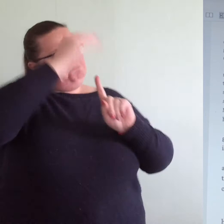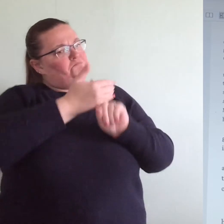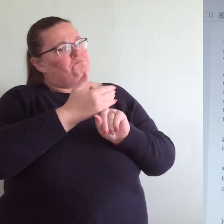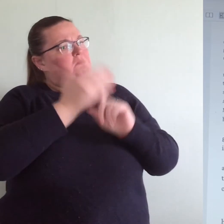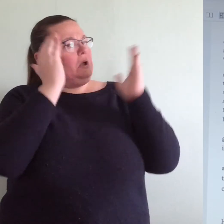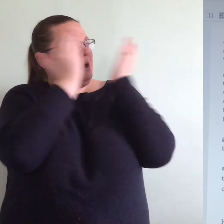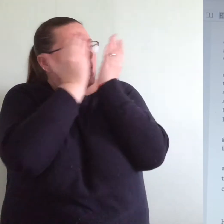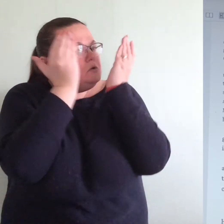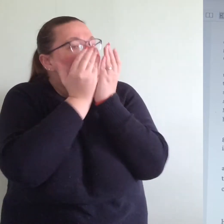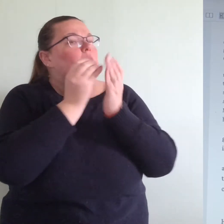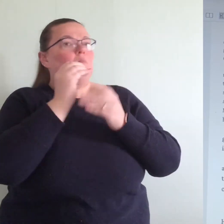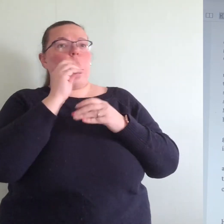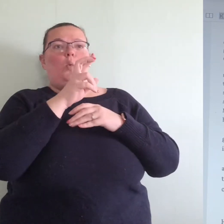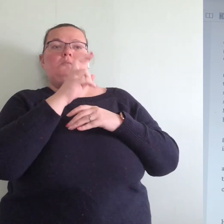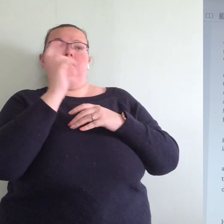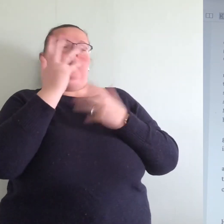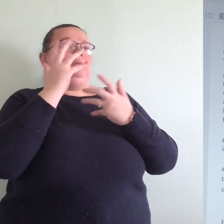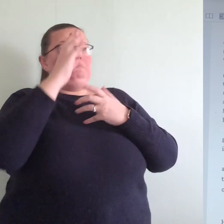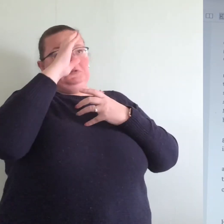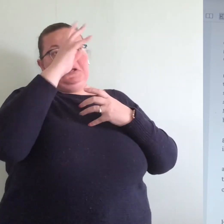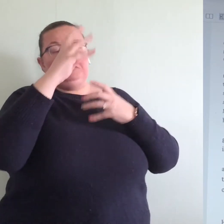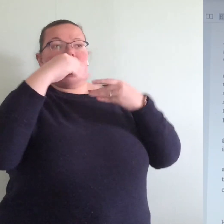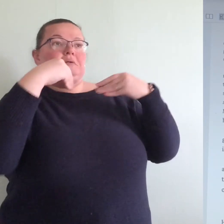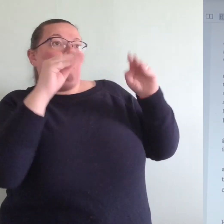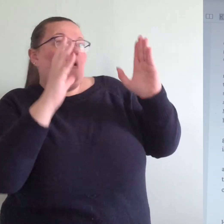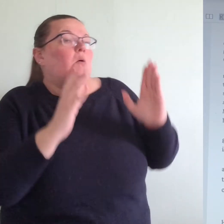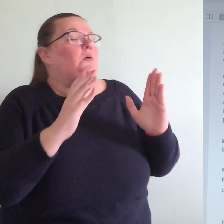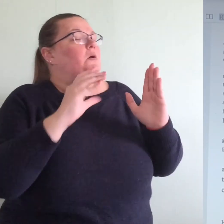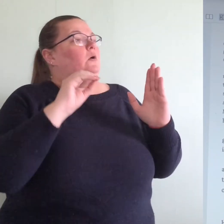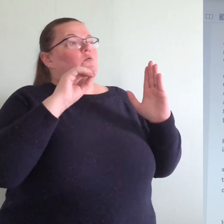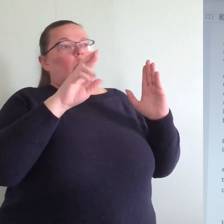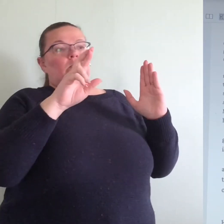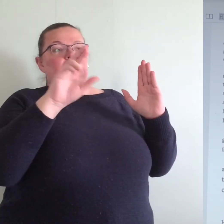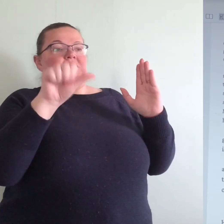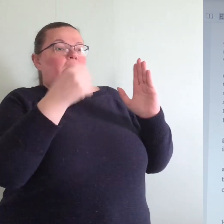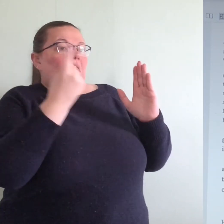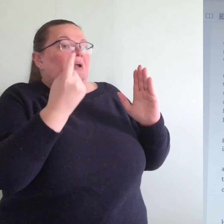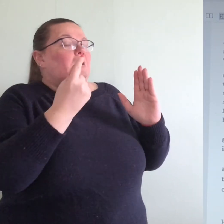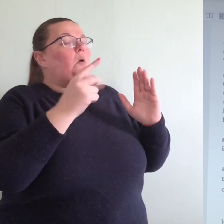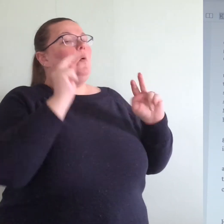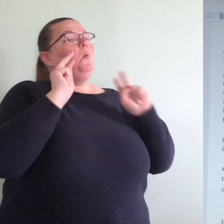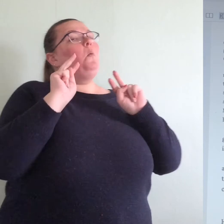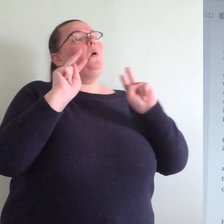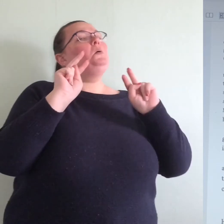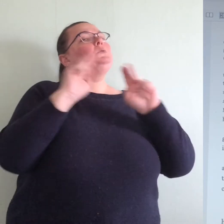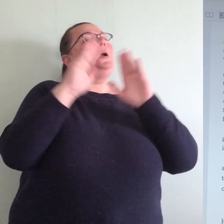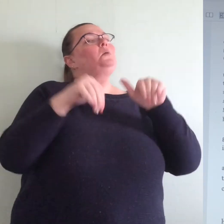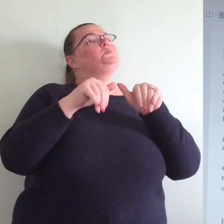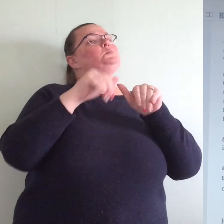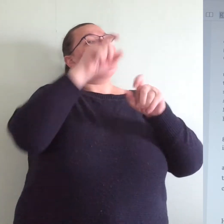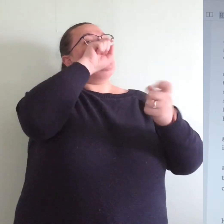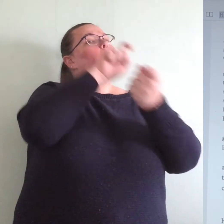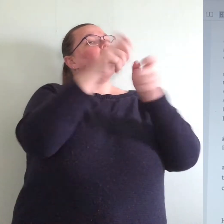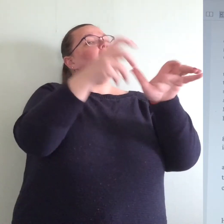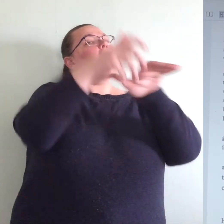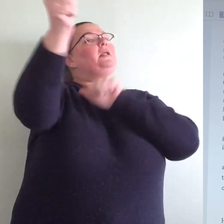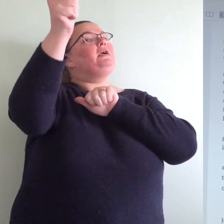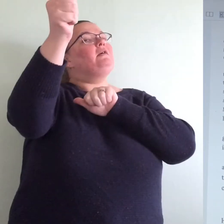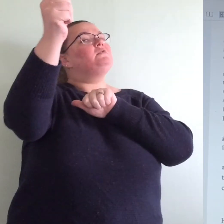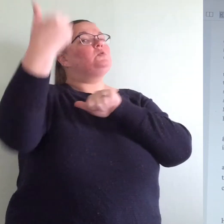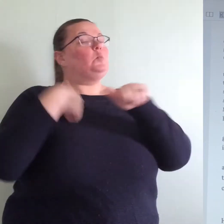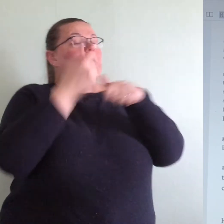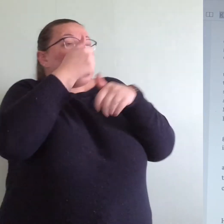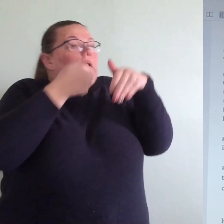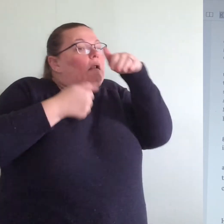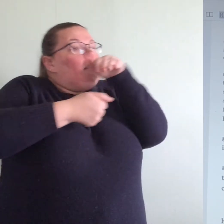as something or pretend to be, peddlers or anything? Or watch till she's gone out or hang it